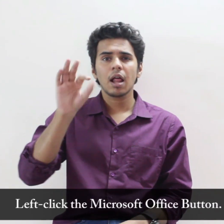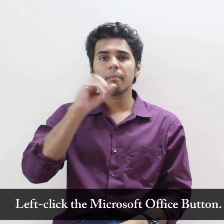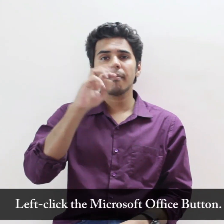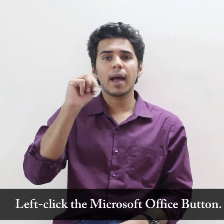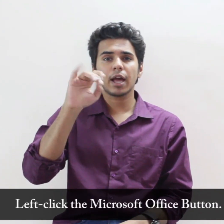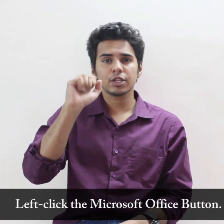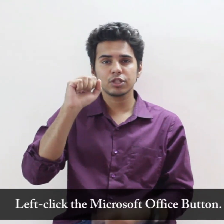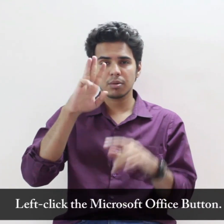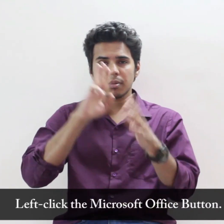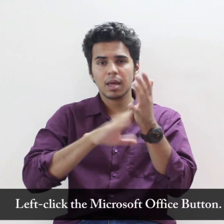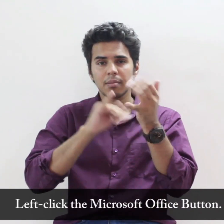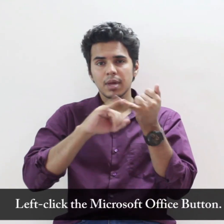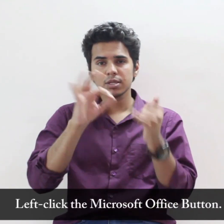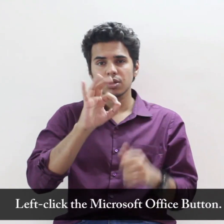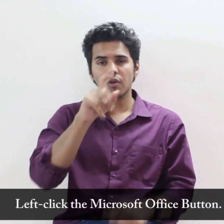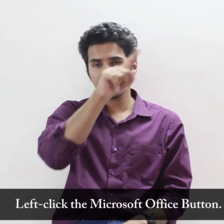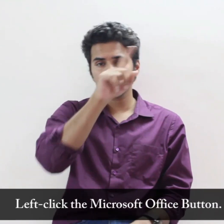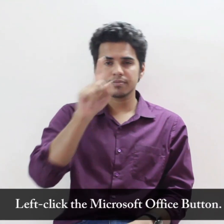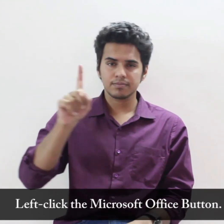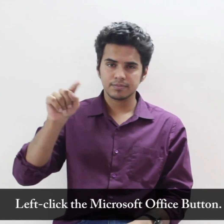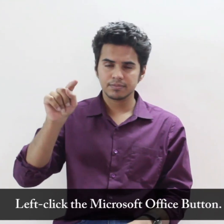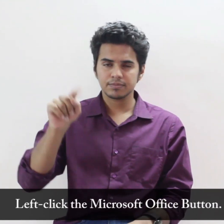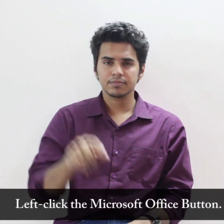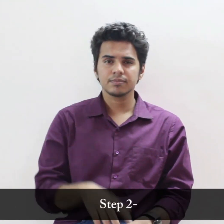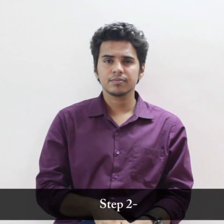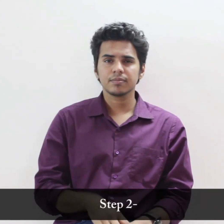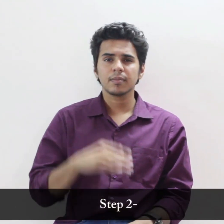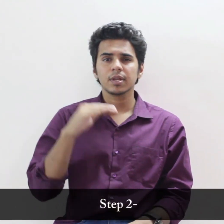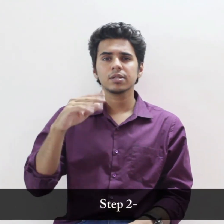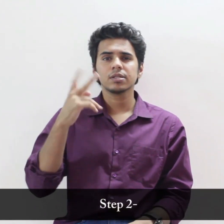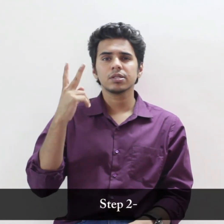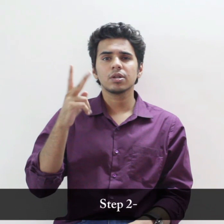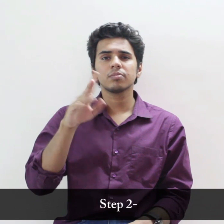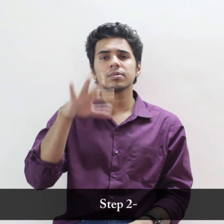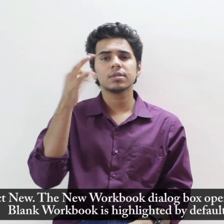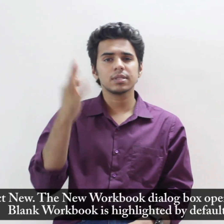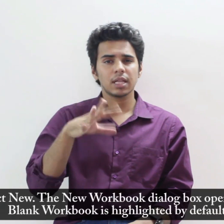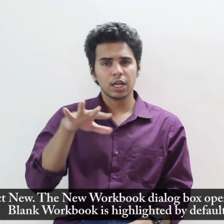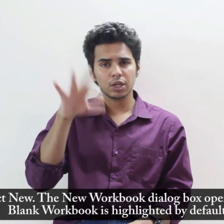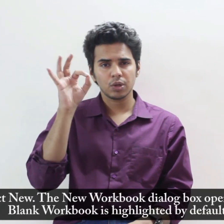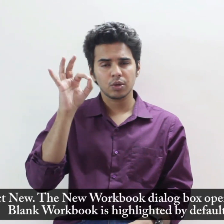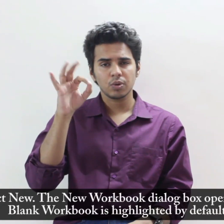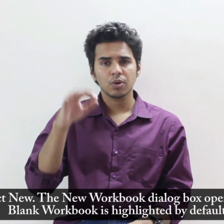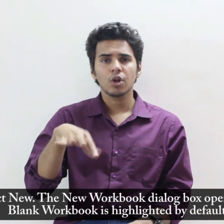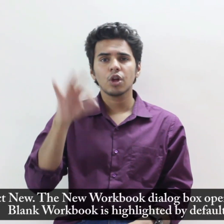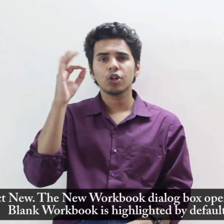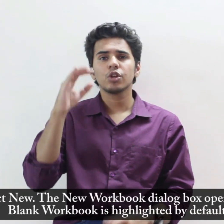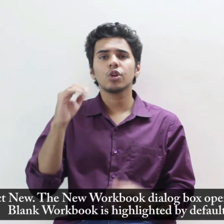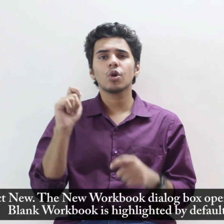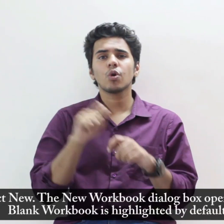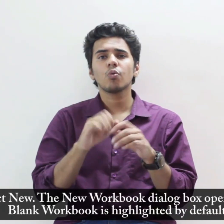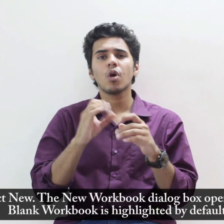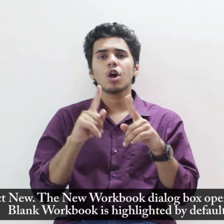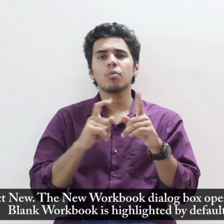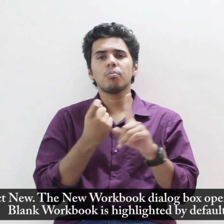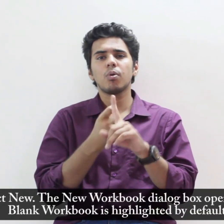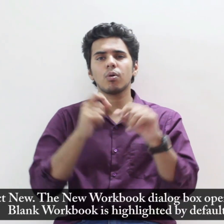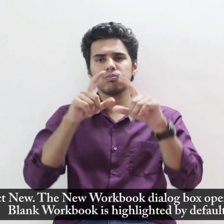Left-click the Microsoft Office button. Step 2. Select New. The new workbook dialog box